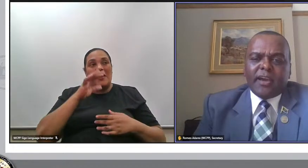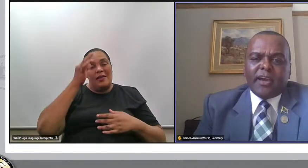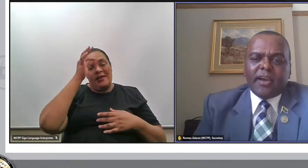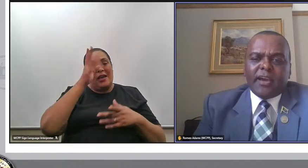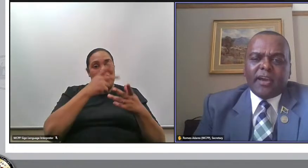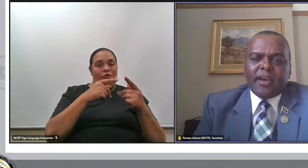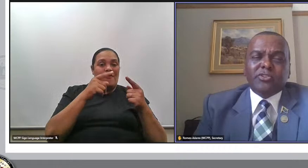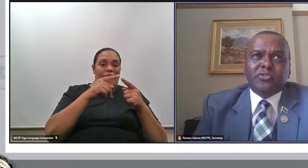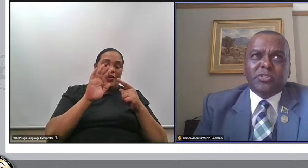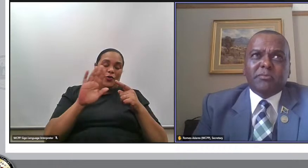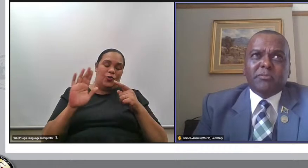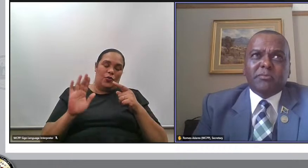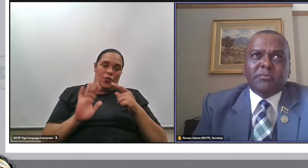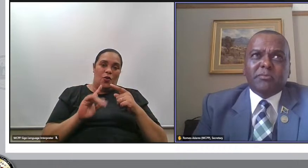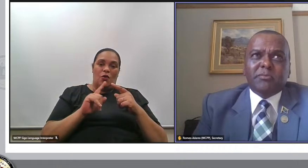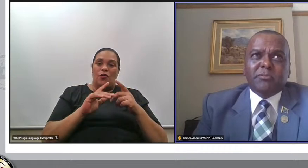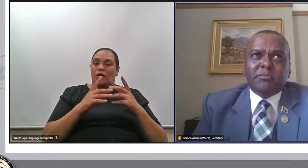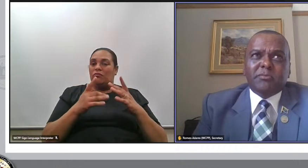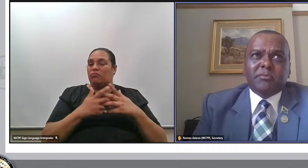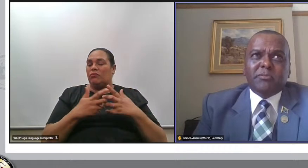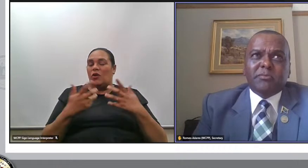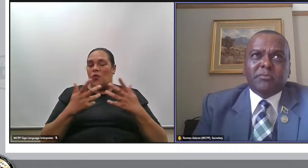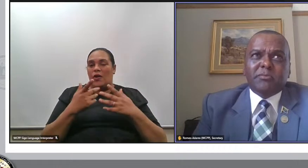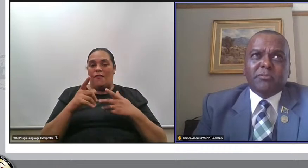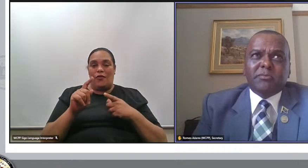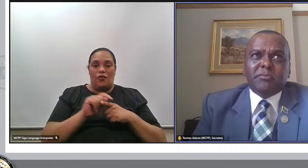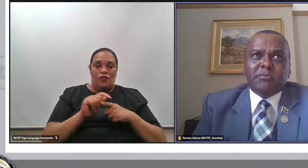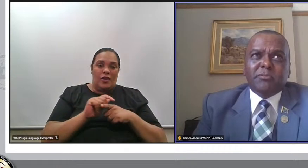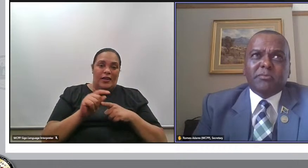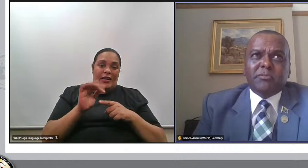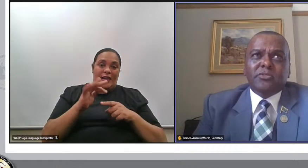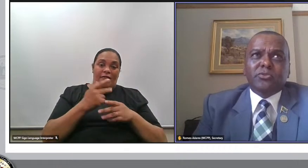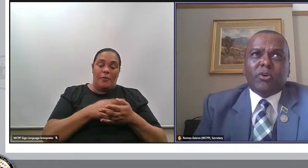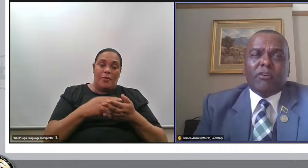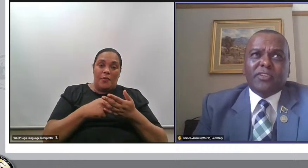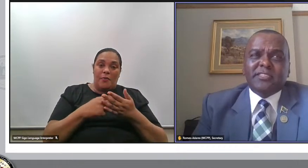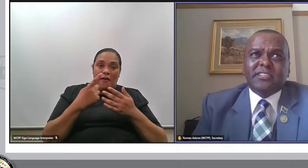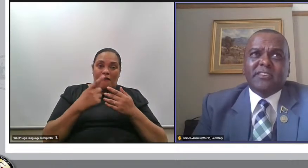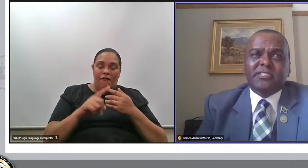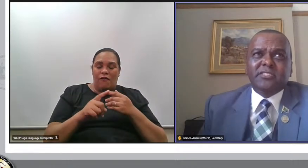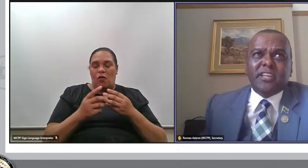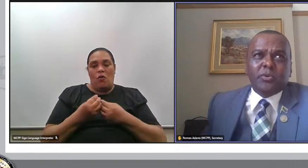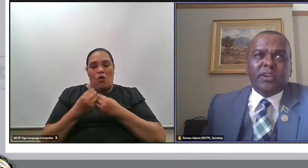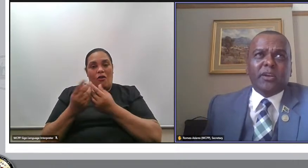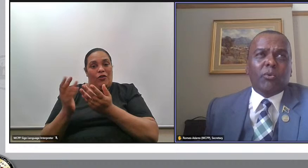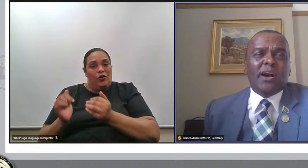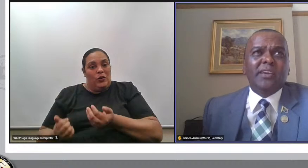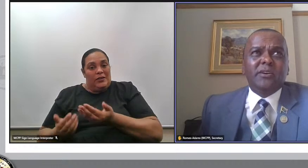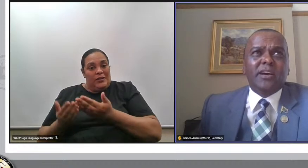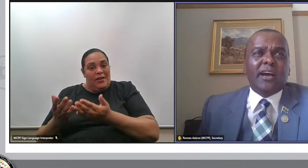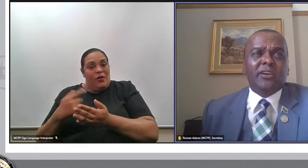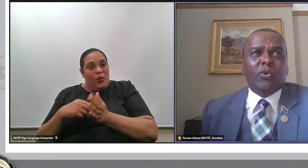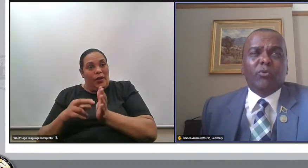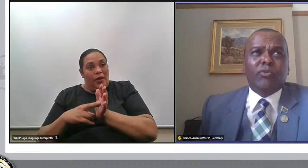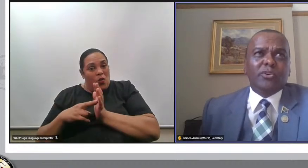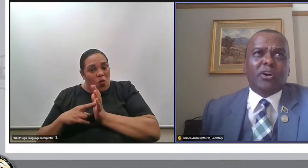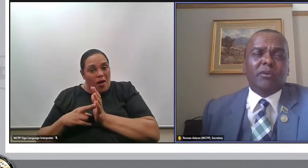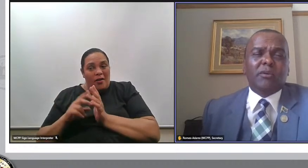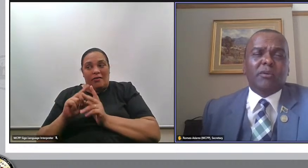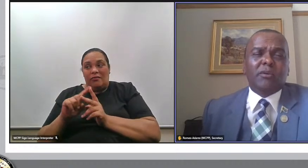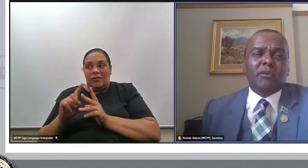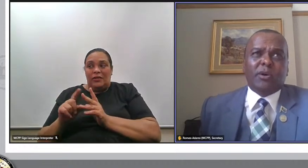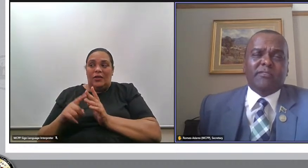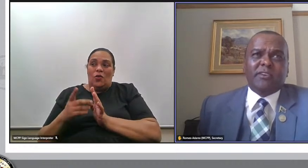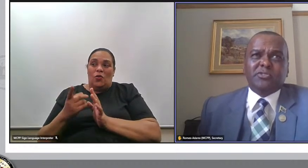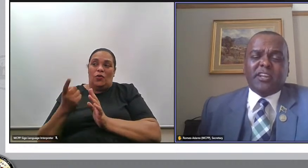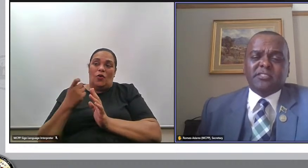venues are suitable for our training, whether they are prepared to offer the services that we require. I recall, for